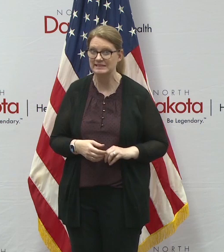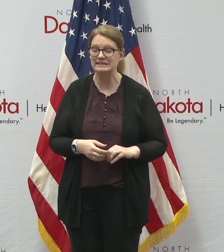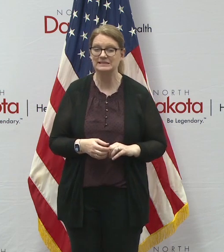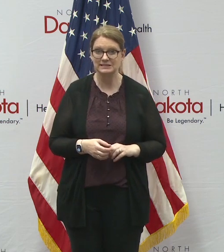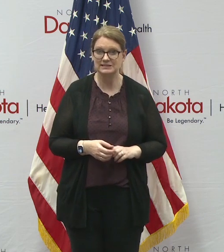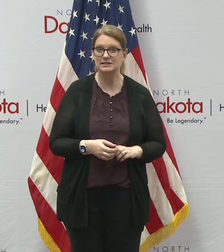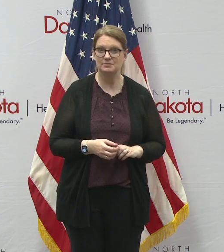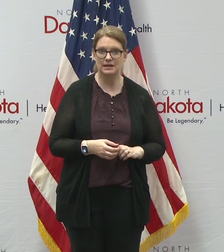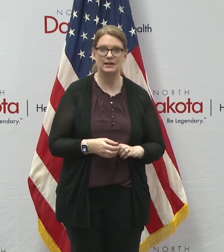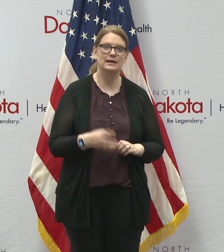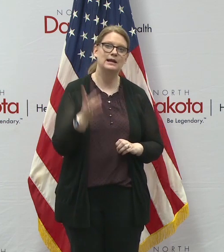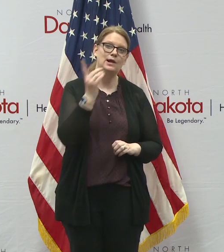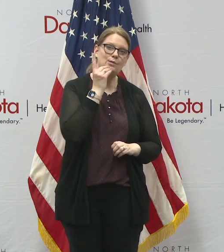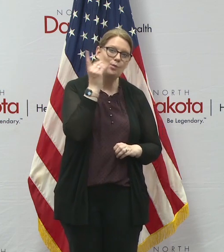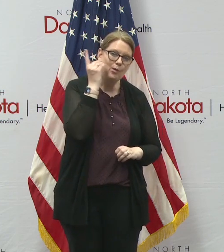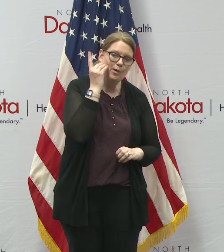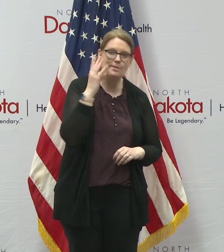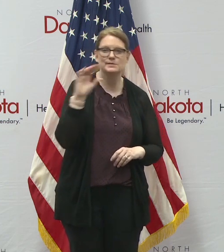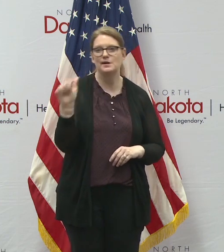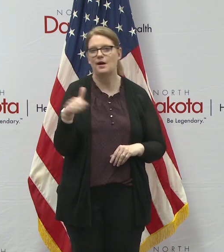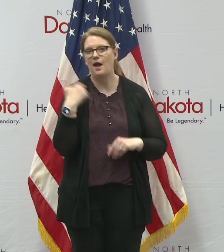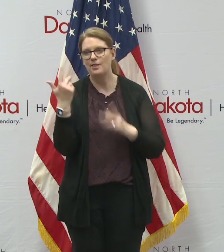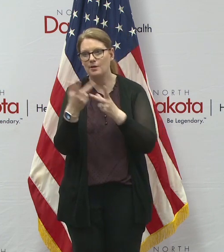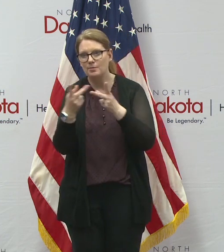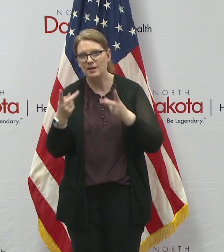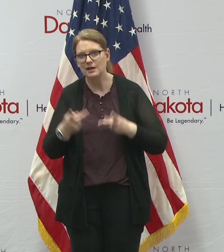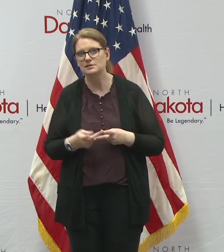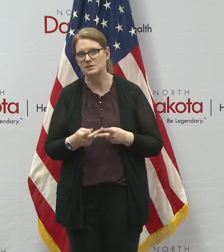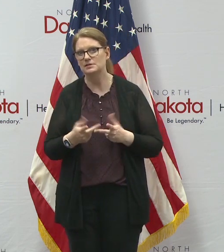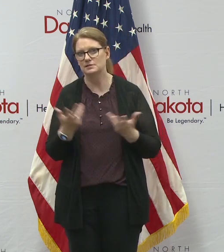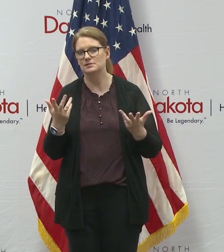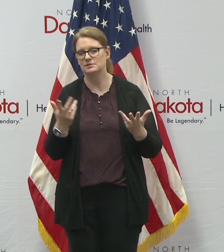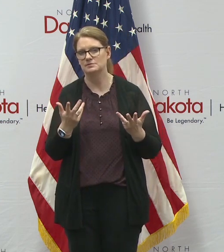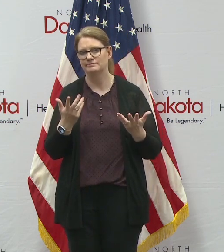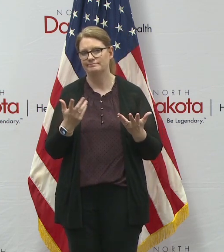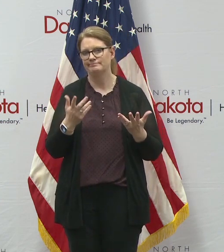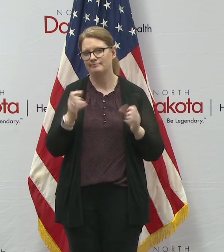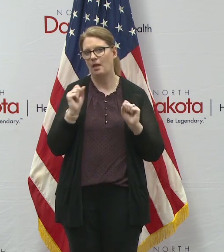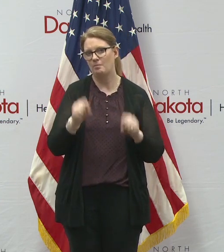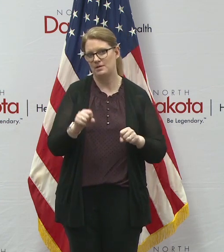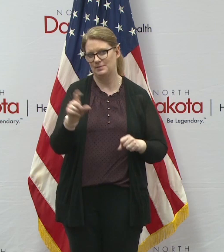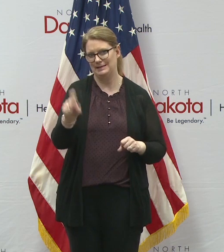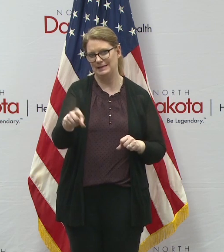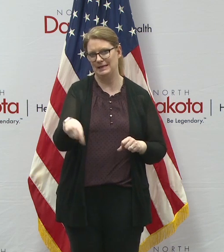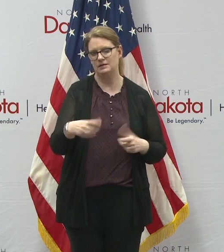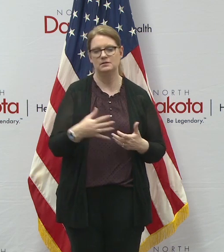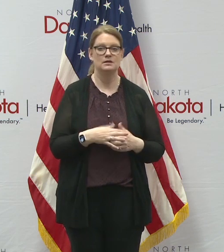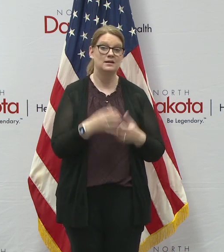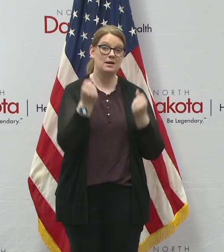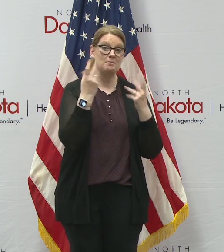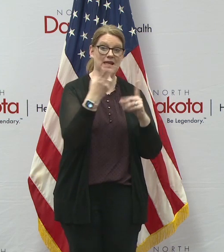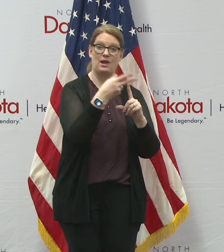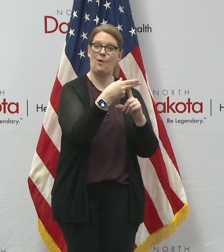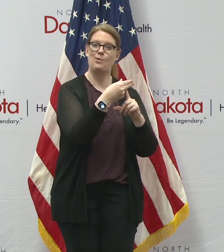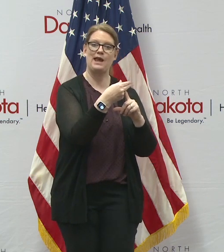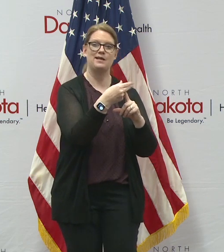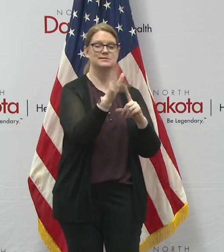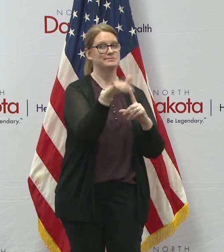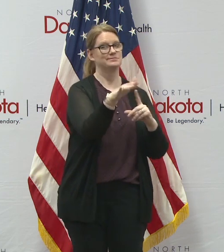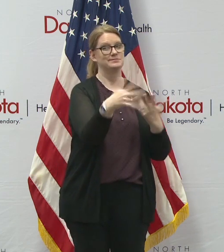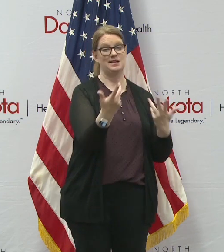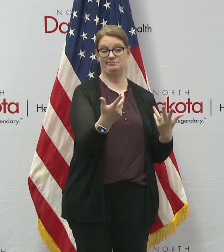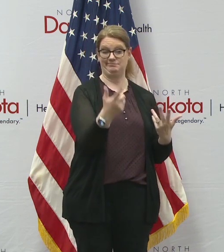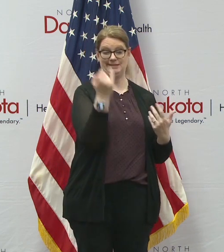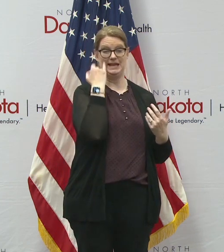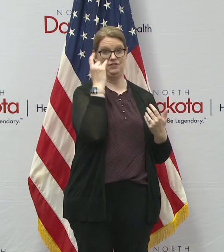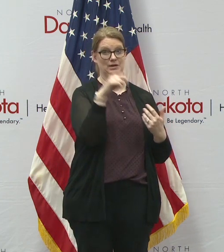that's where dorms or other places may come into play. We've had a number of hotel operators that have said, hey, if you need